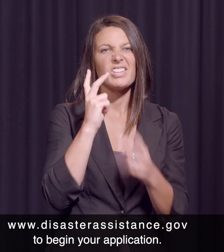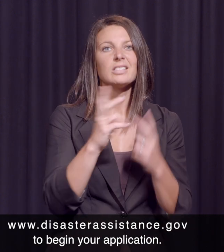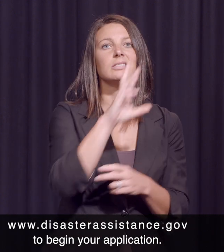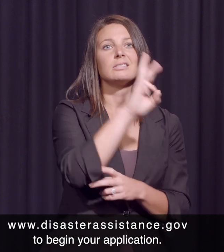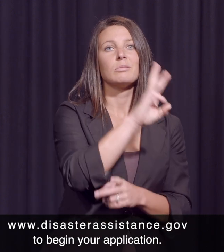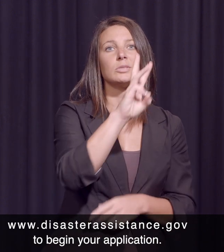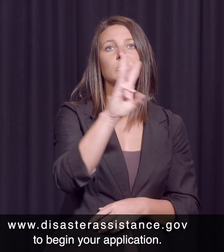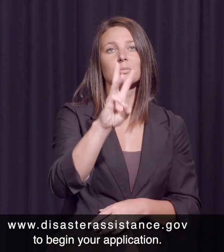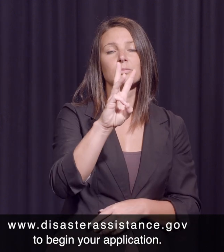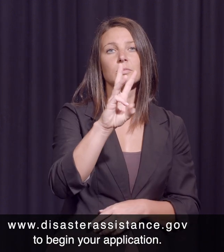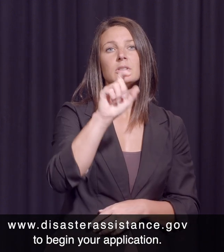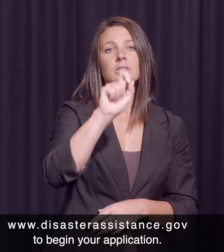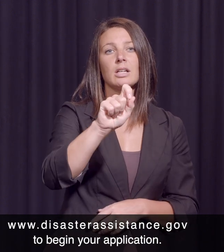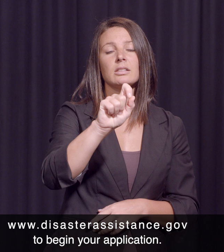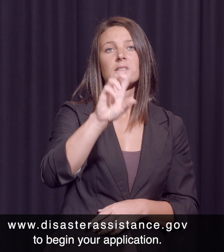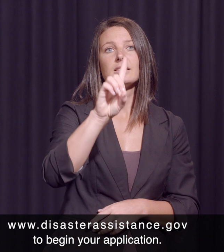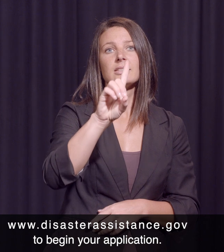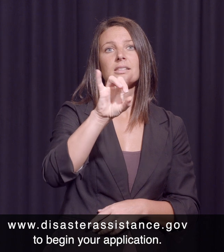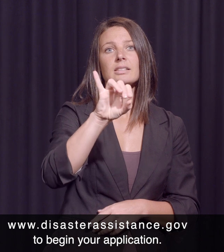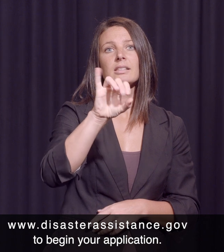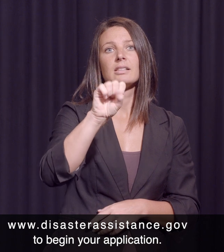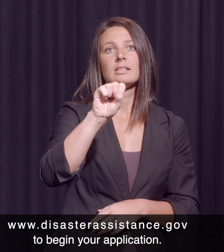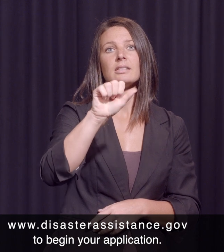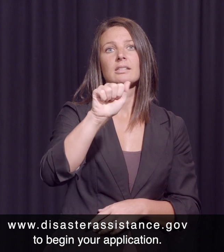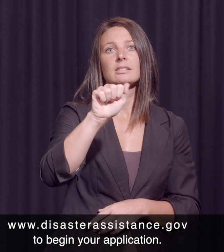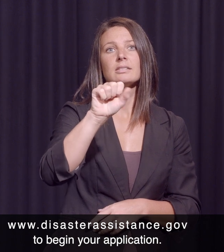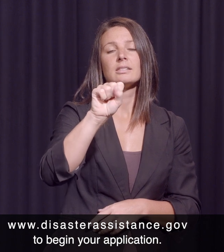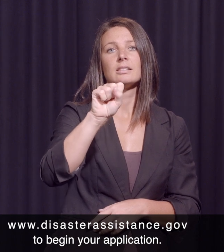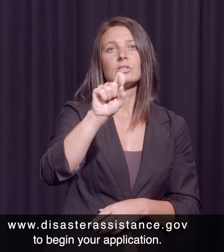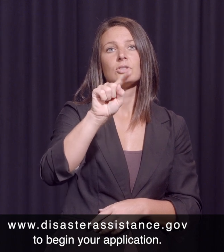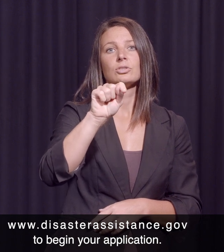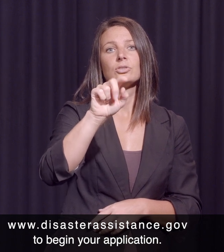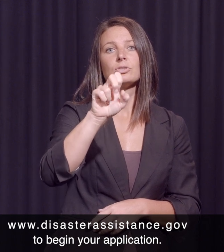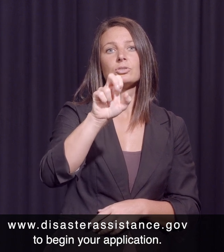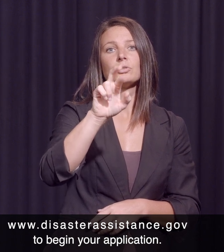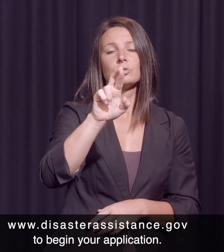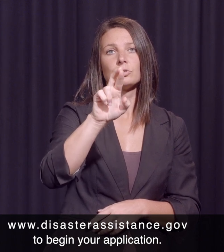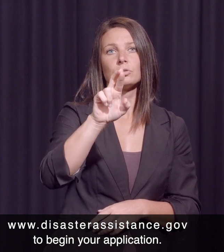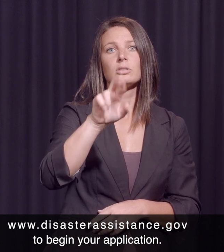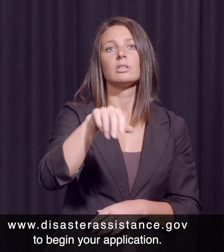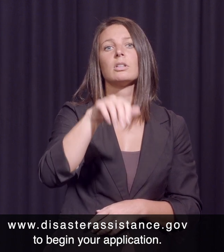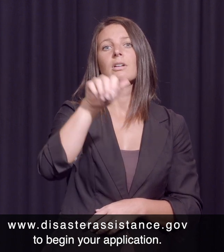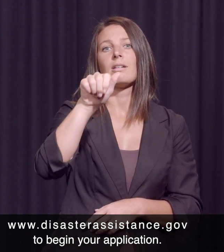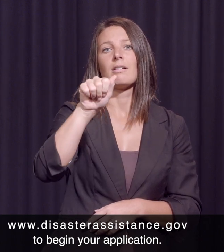.d-i-s-a-s-t